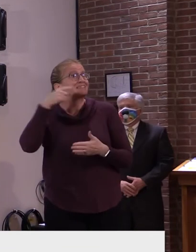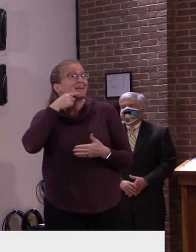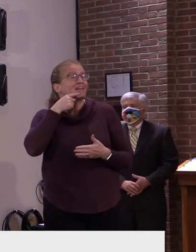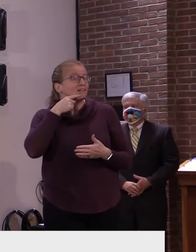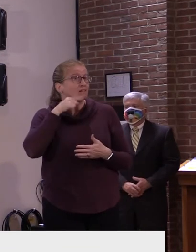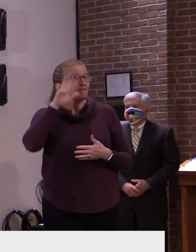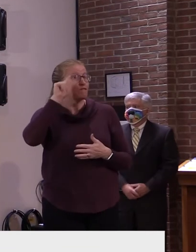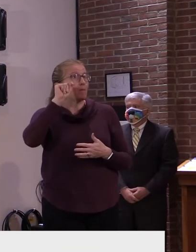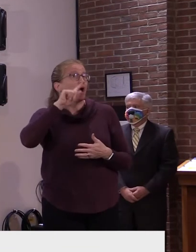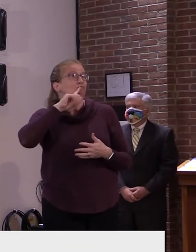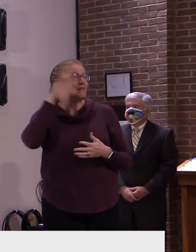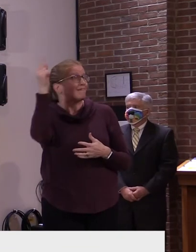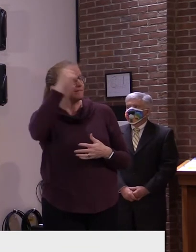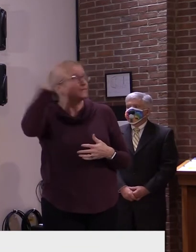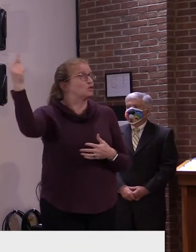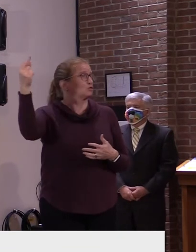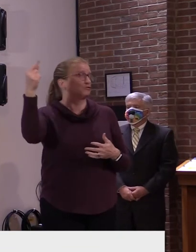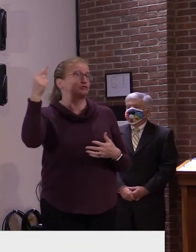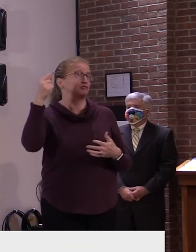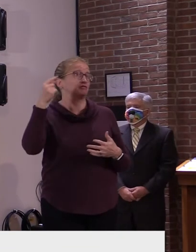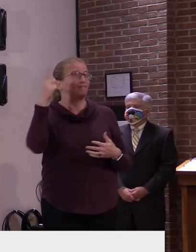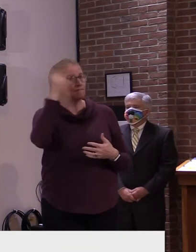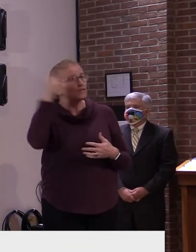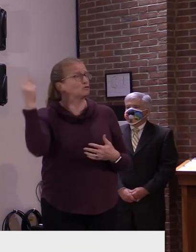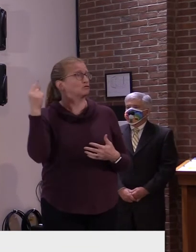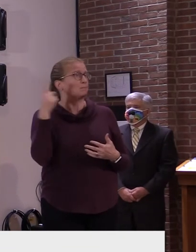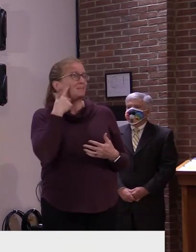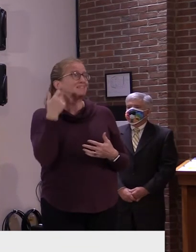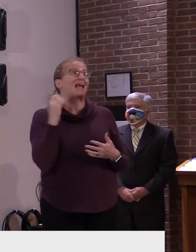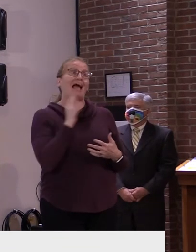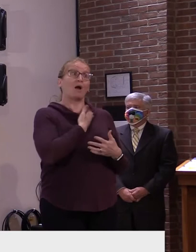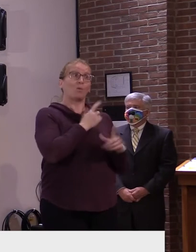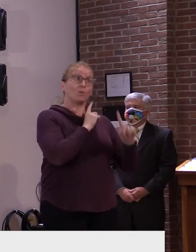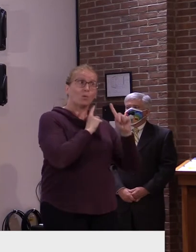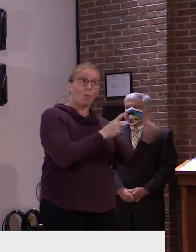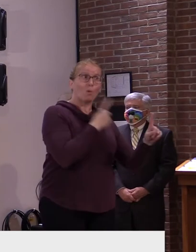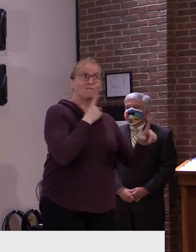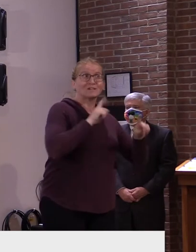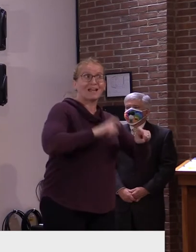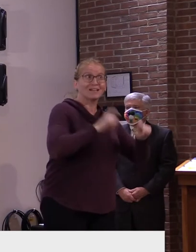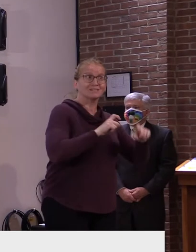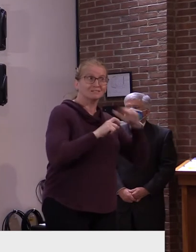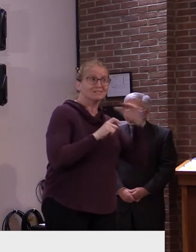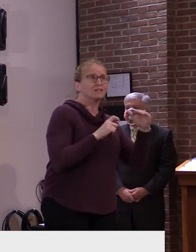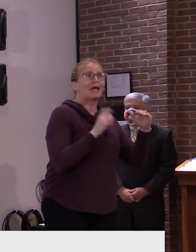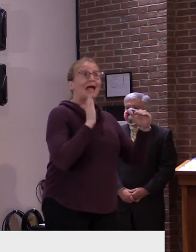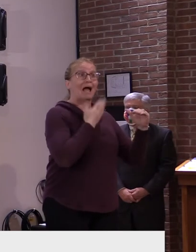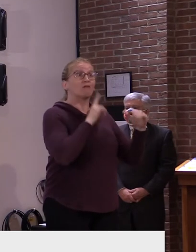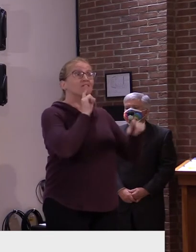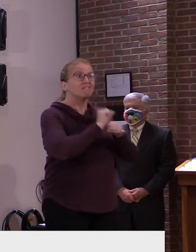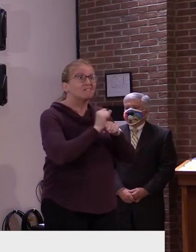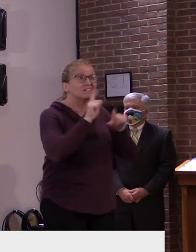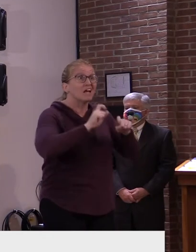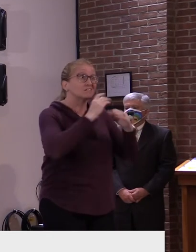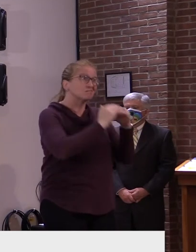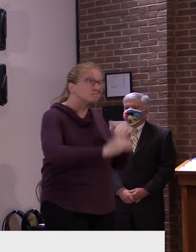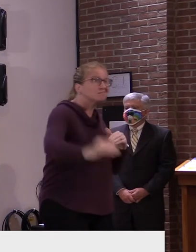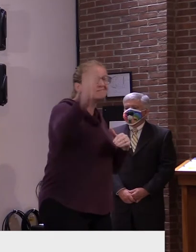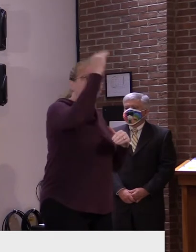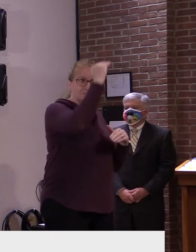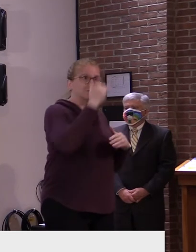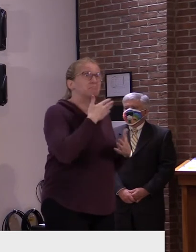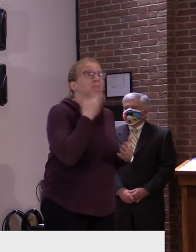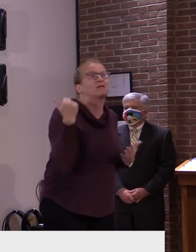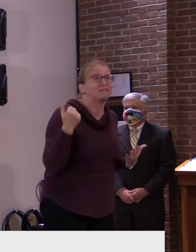over 2 000 of our testing target yet we recognize that it is still not readily